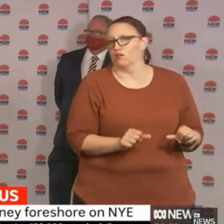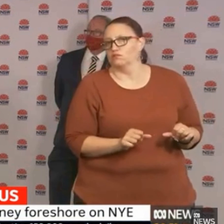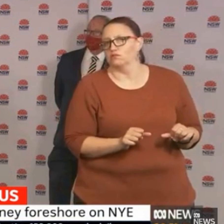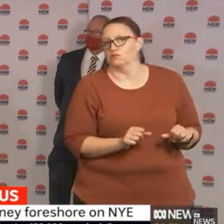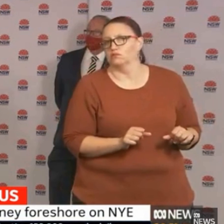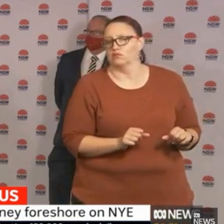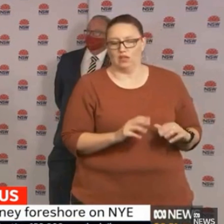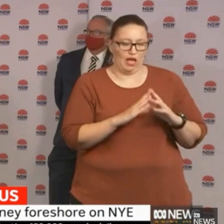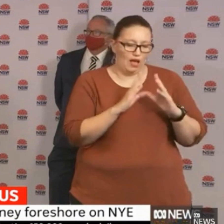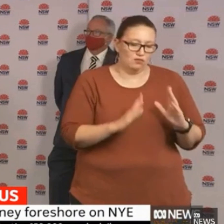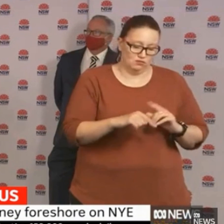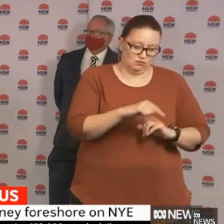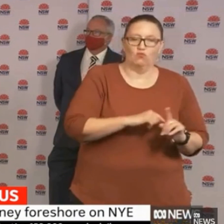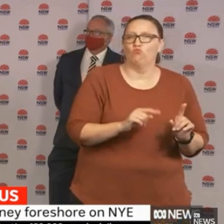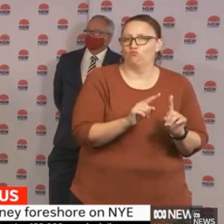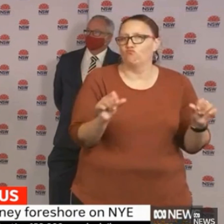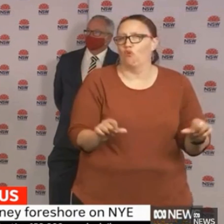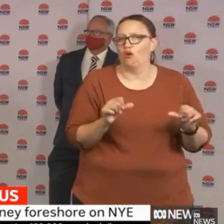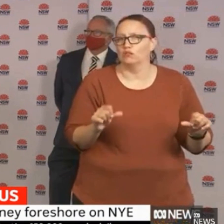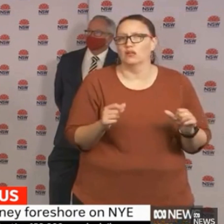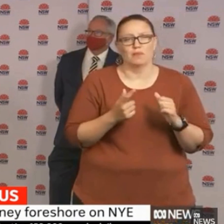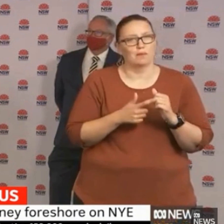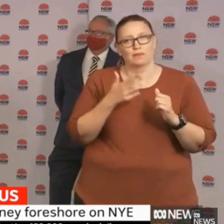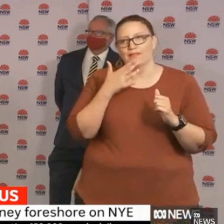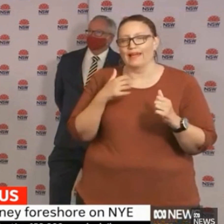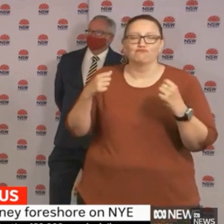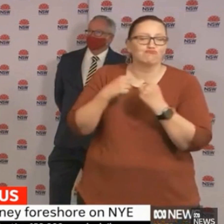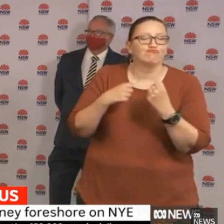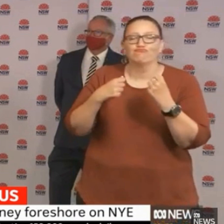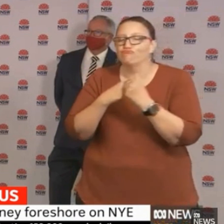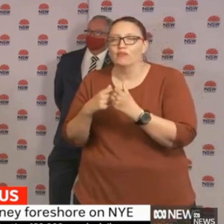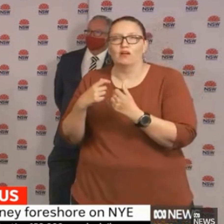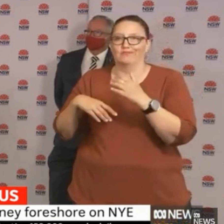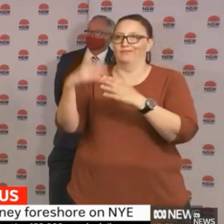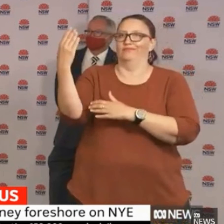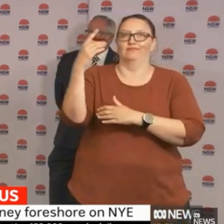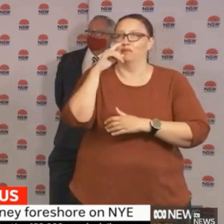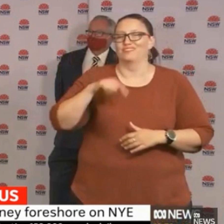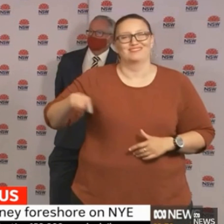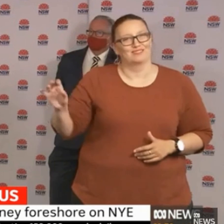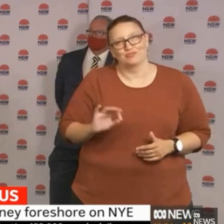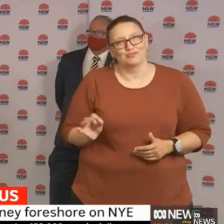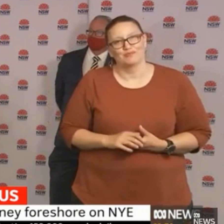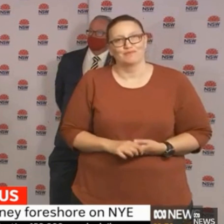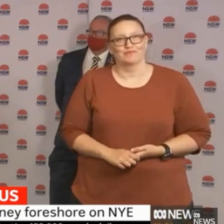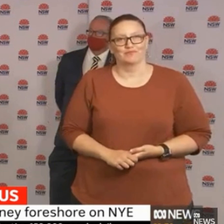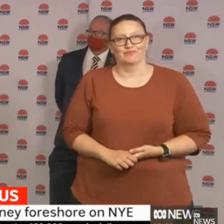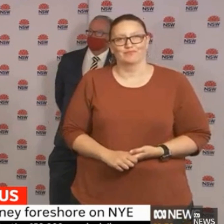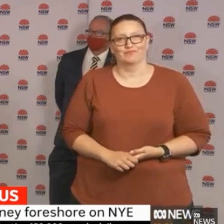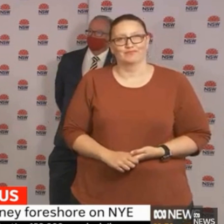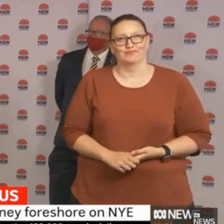okay, but please be restrained, because the more restrained we are at midnight, the